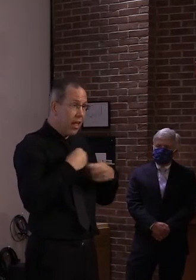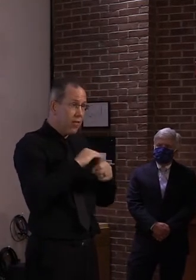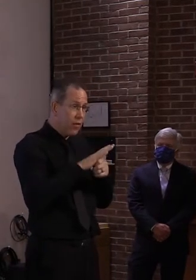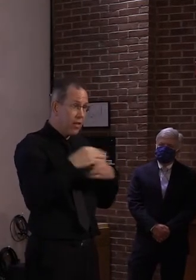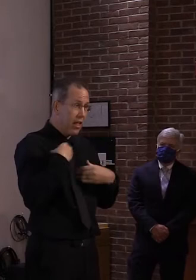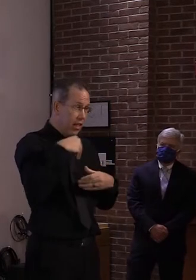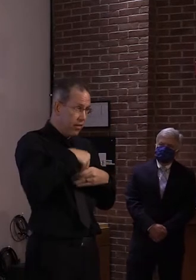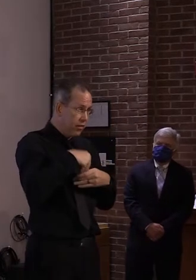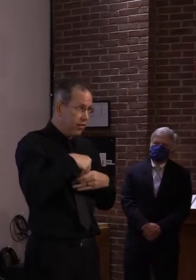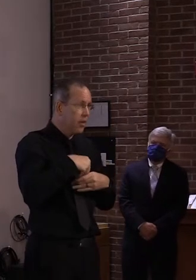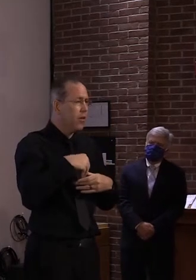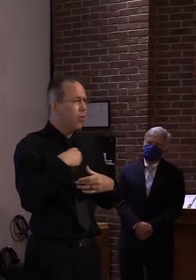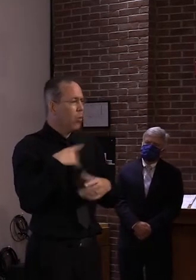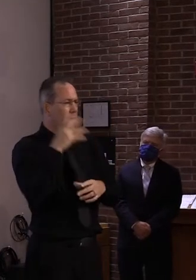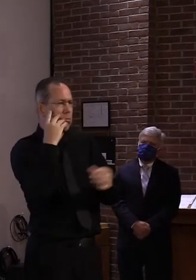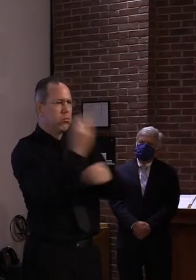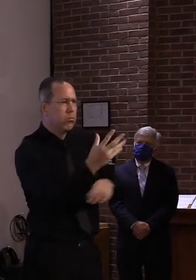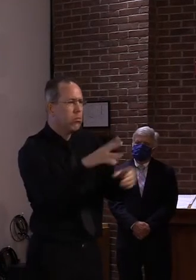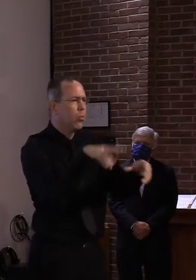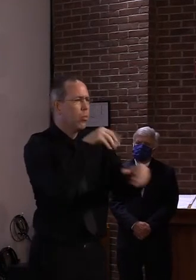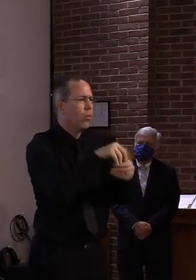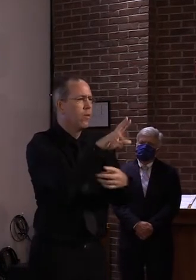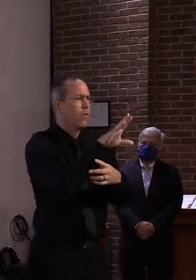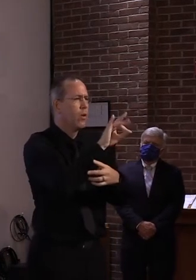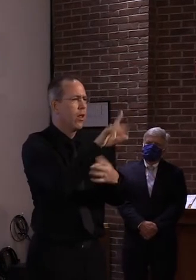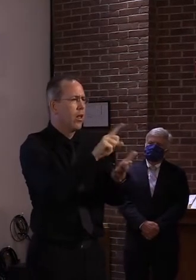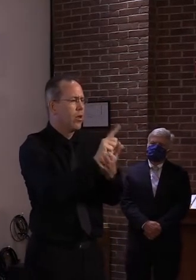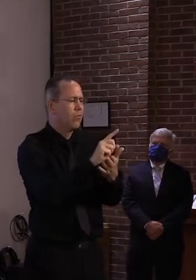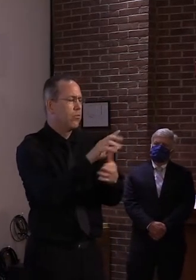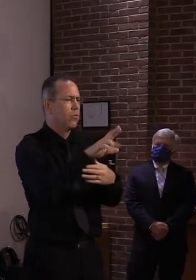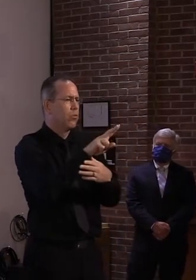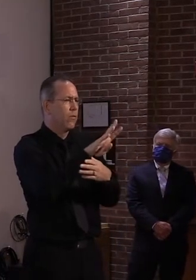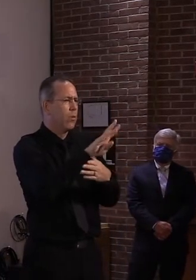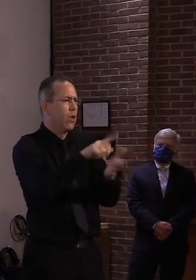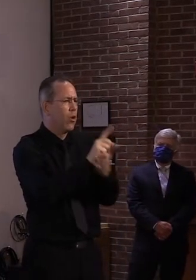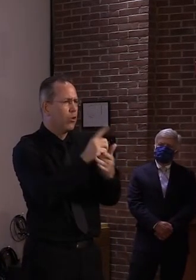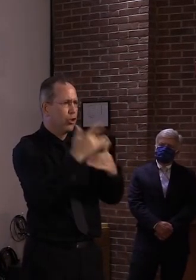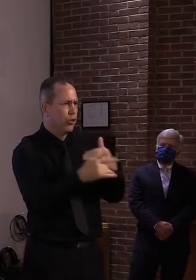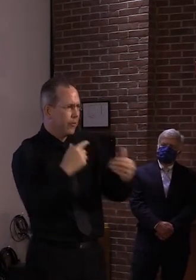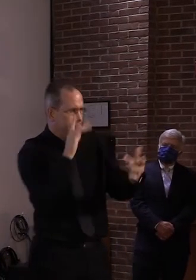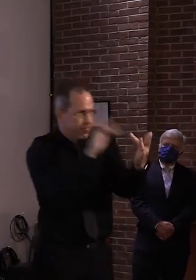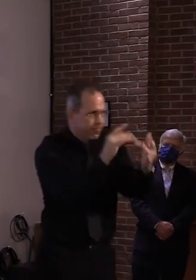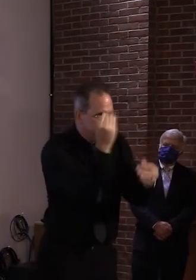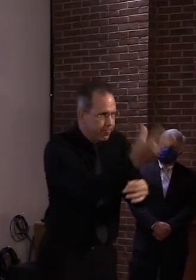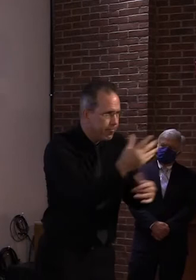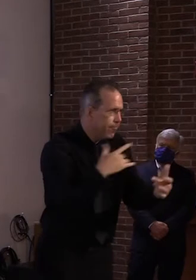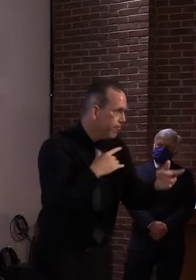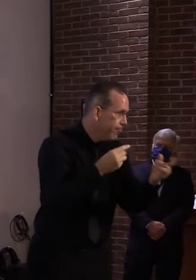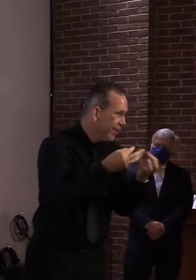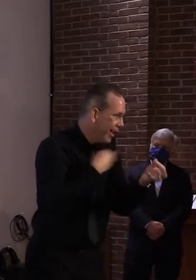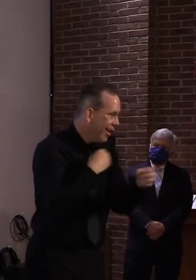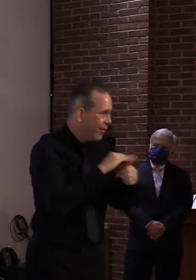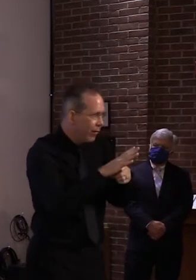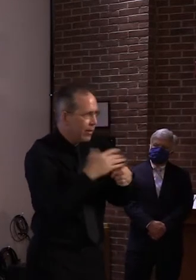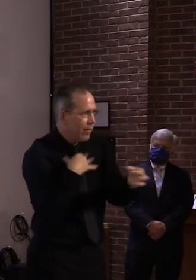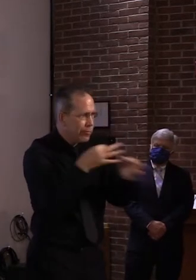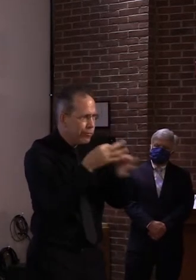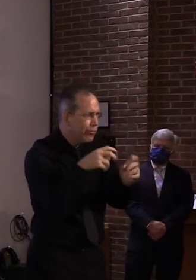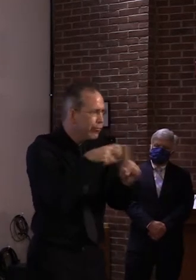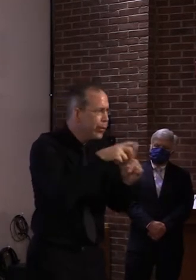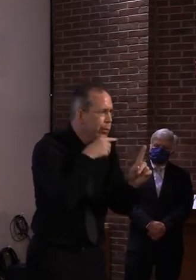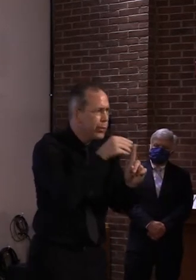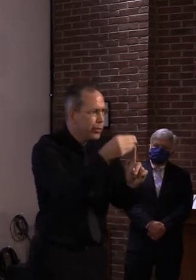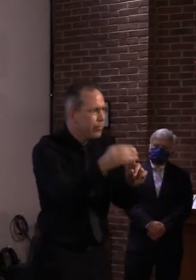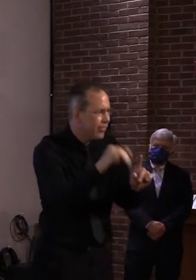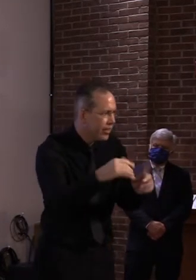24. It's those people who want to receive confirmation that not hearing is truly a negative